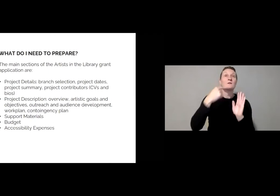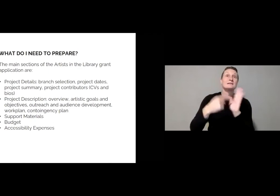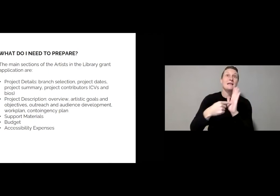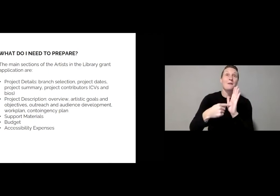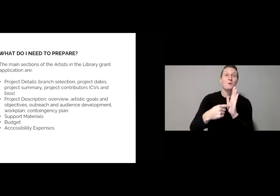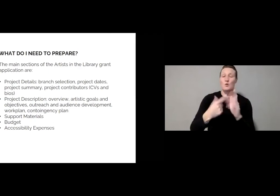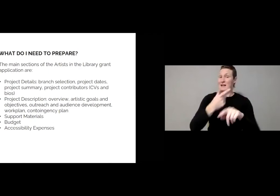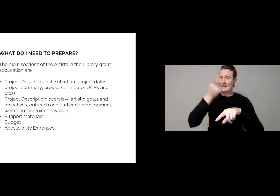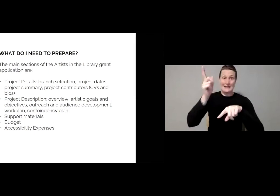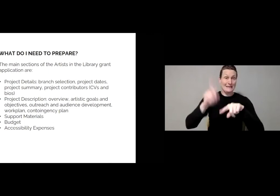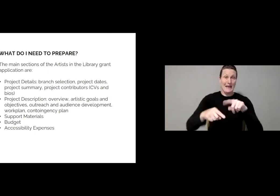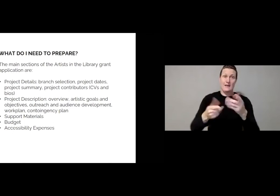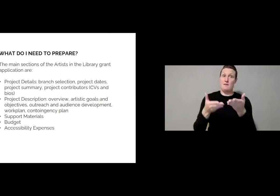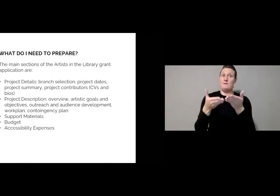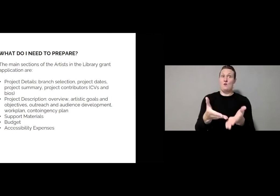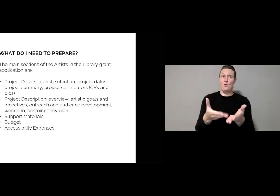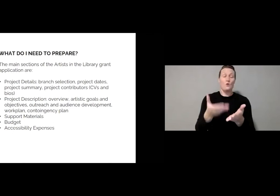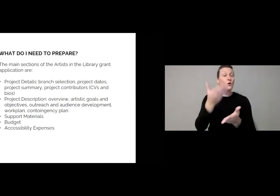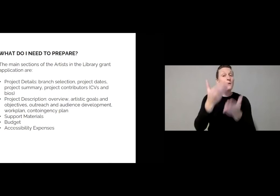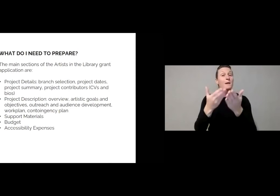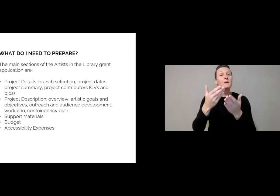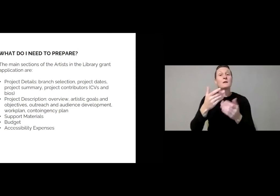the branch, whether that be